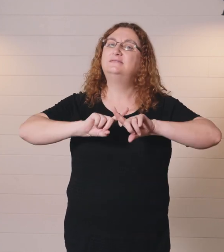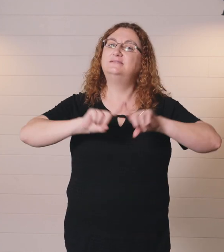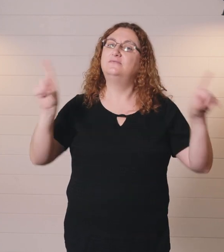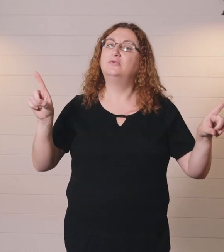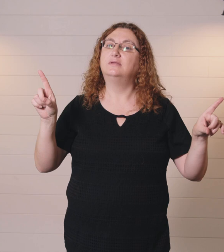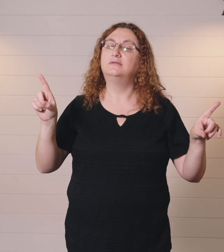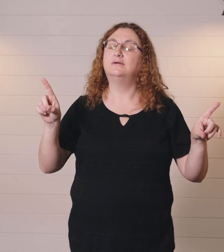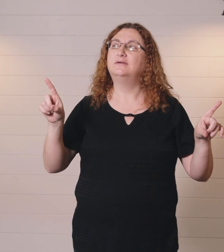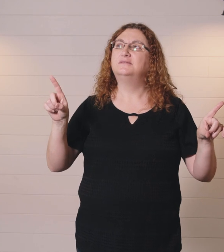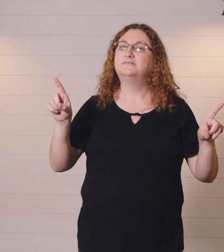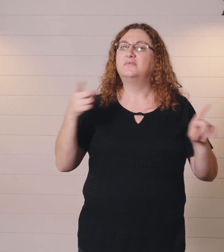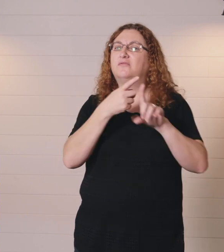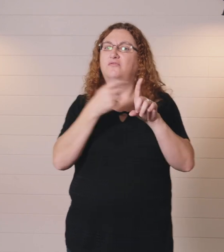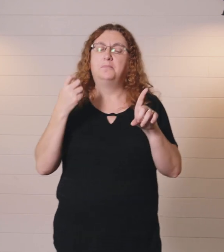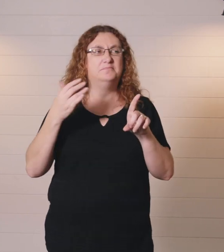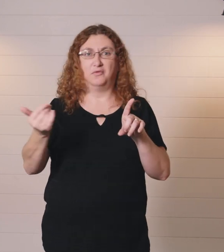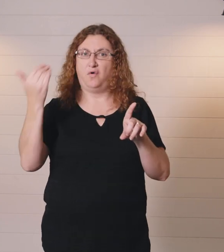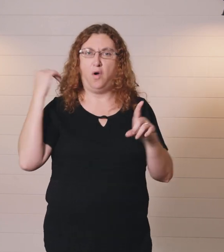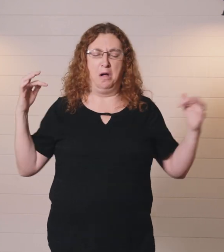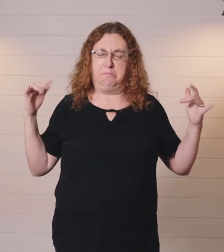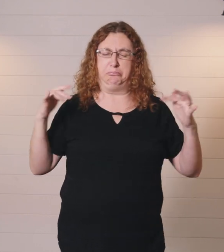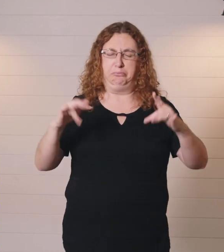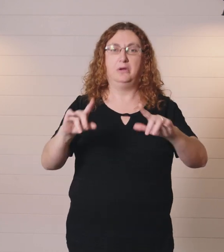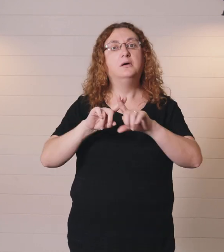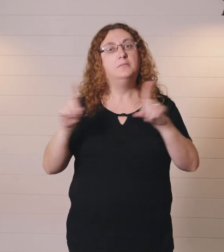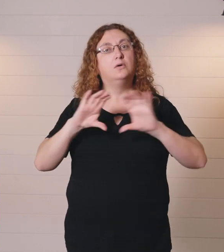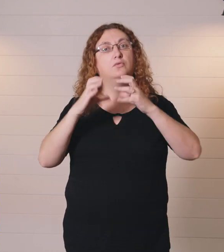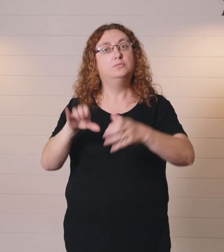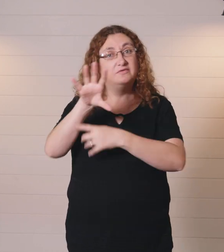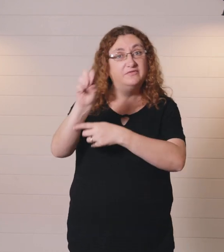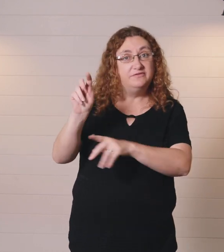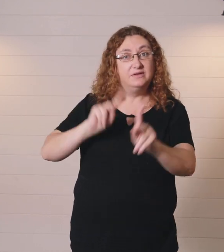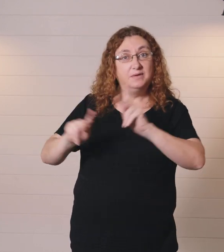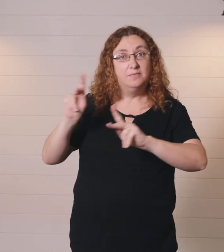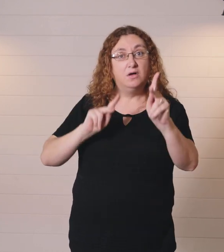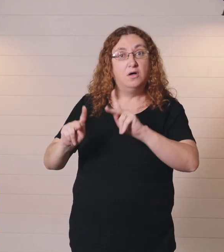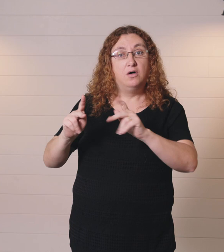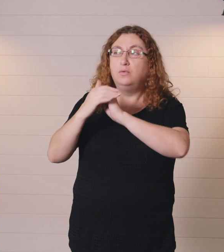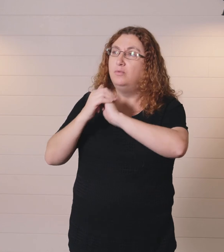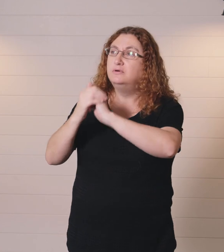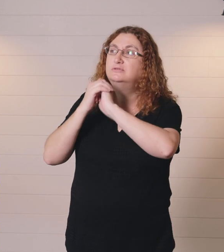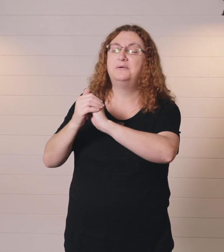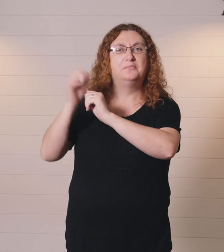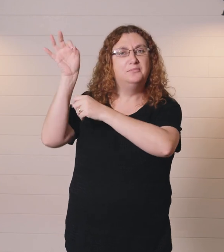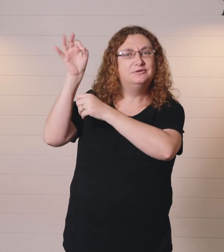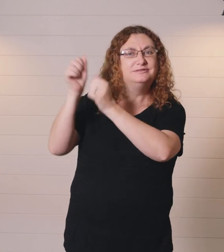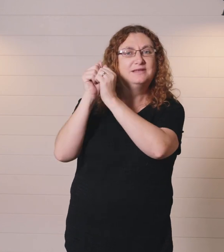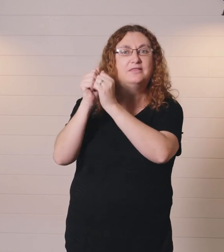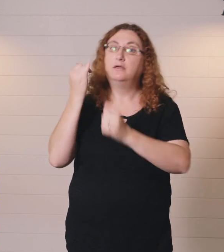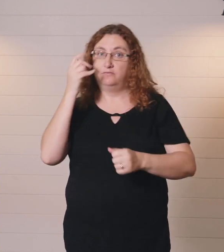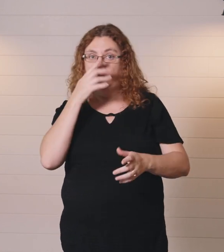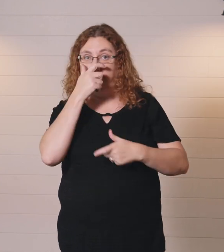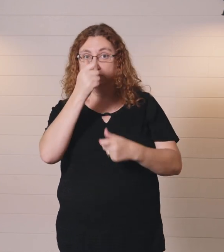than what we're used to in Northview services, but groups of 50, live worship and a preaching of the message from God's word. And so if